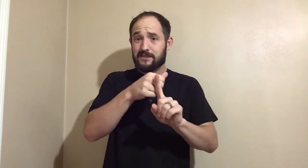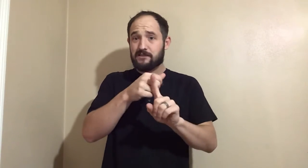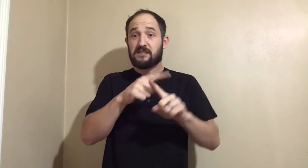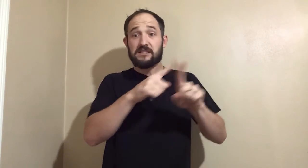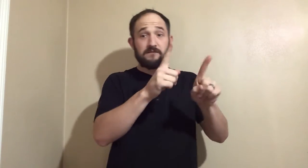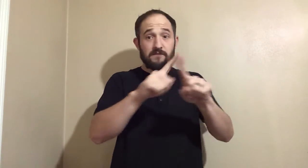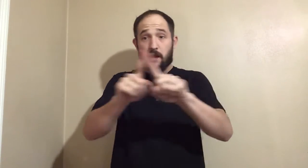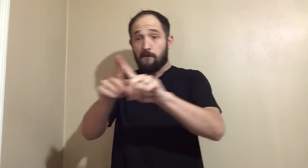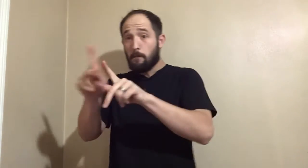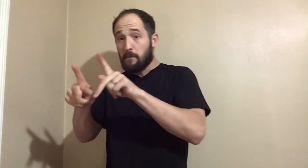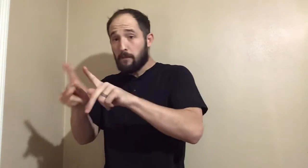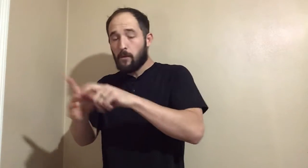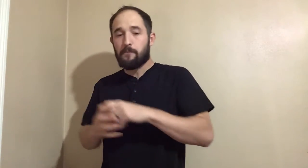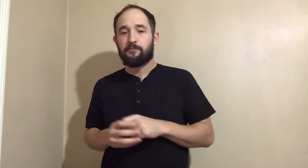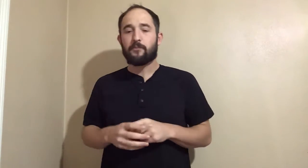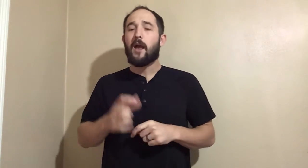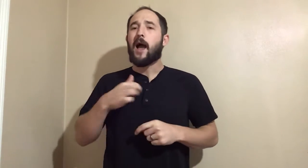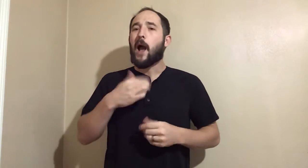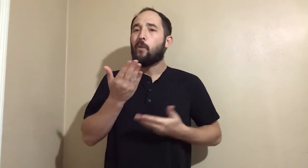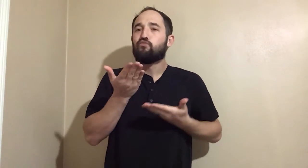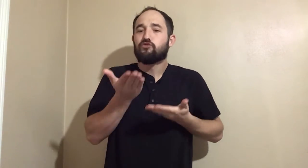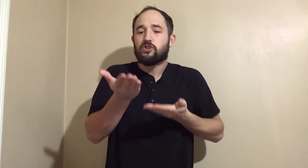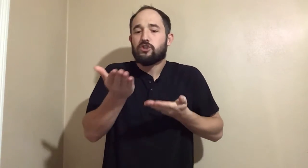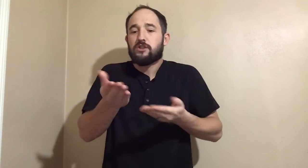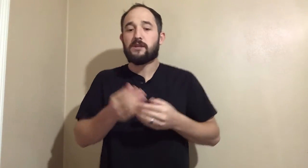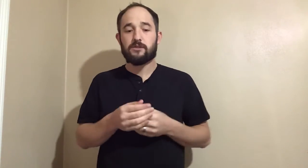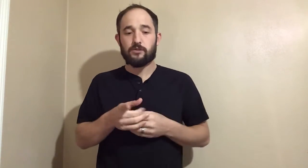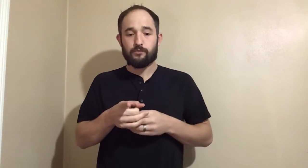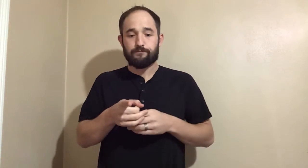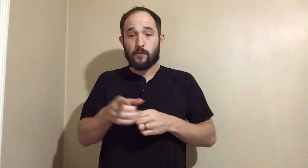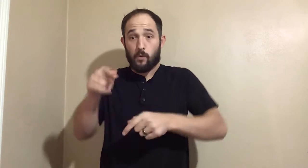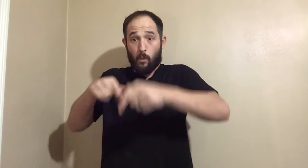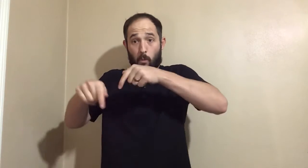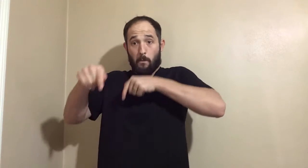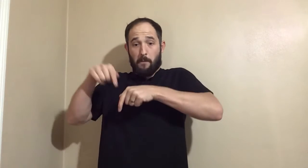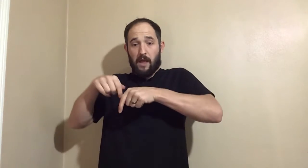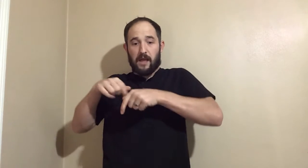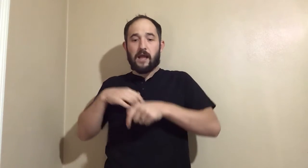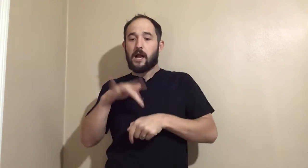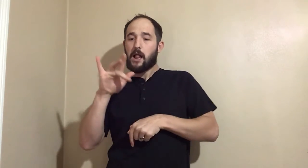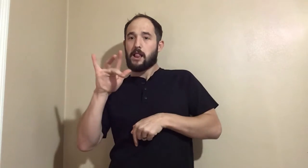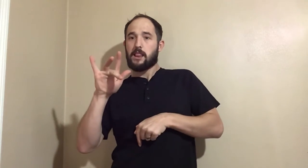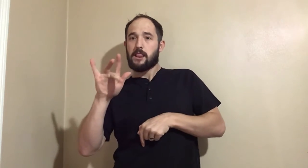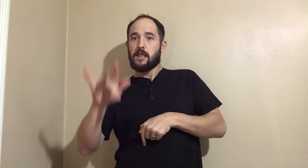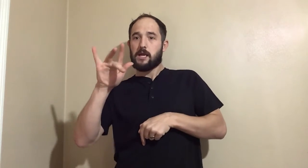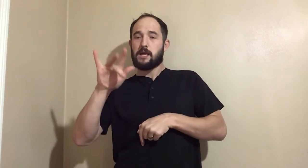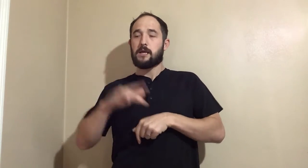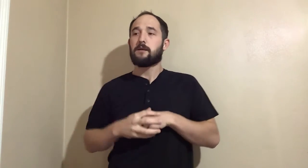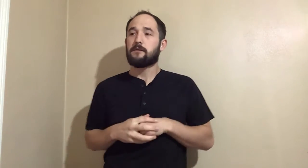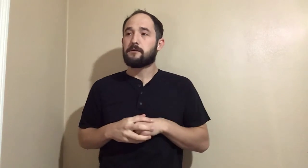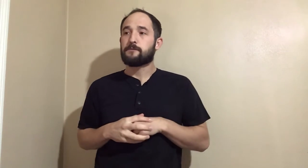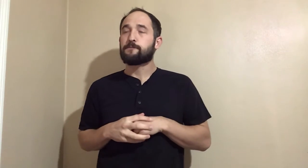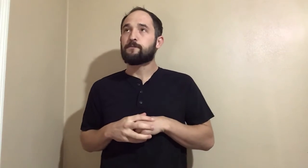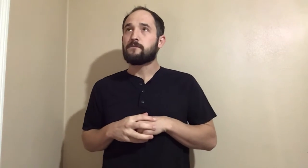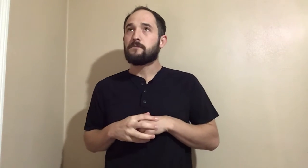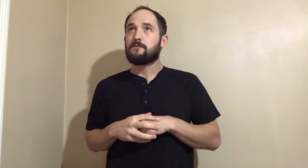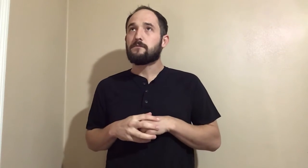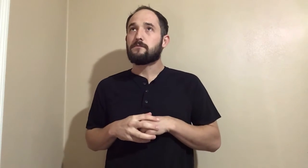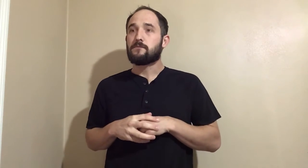would suggest that you go through and click on these videos.